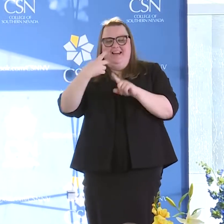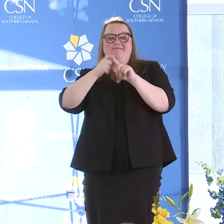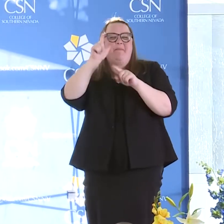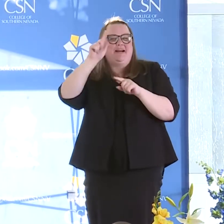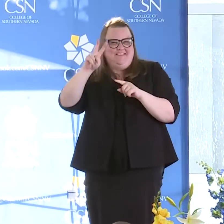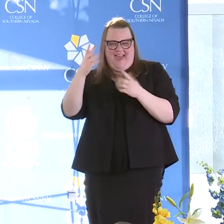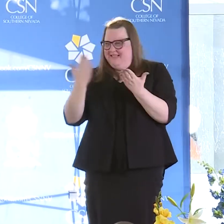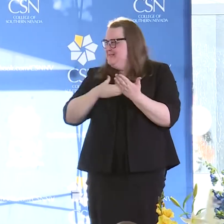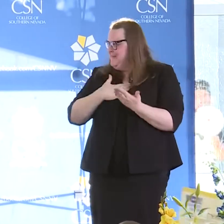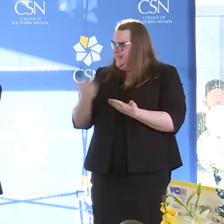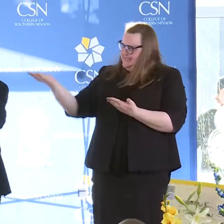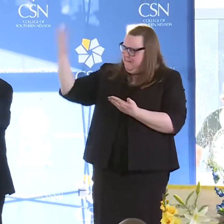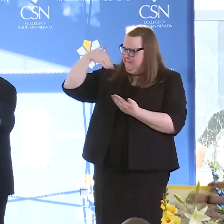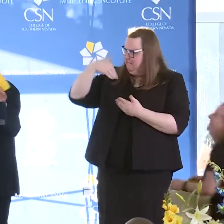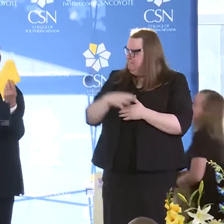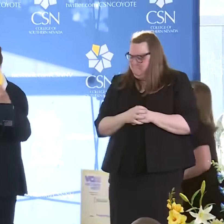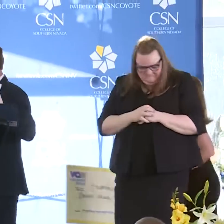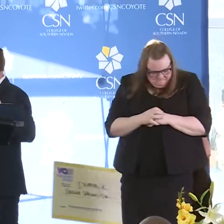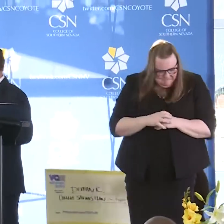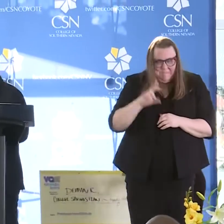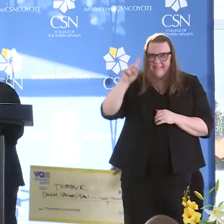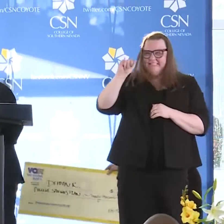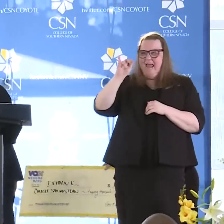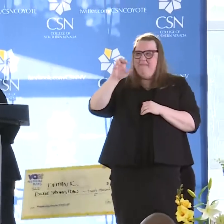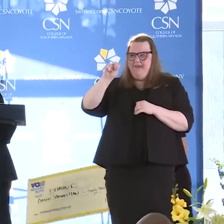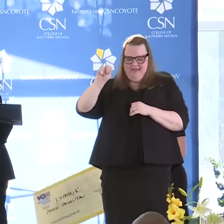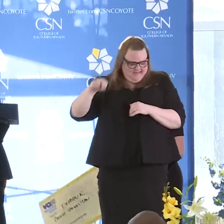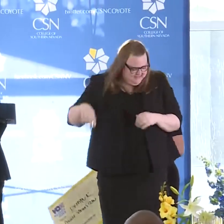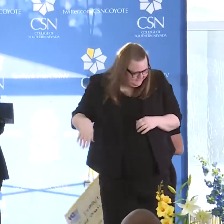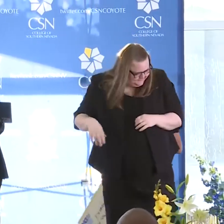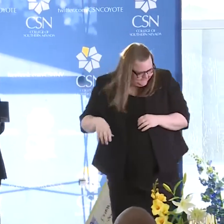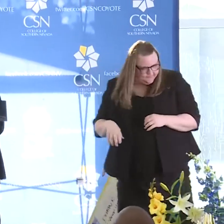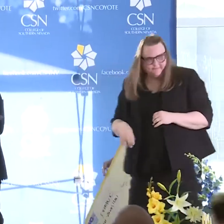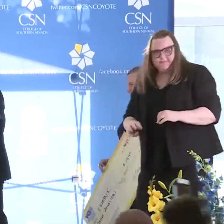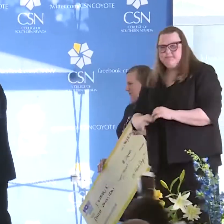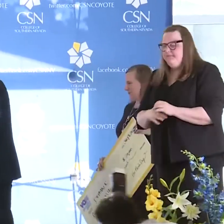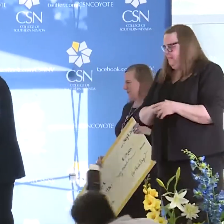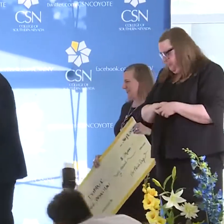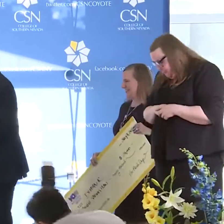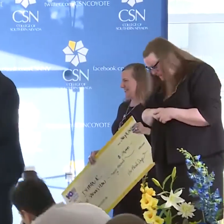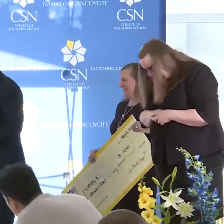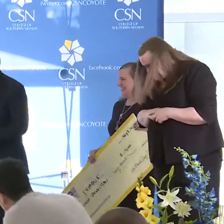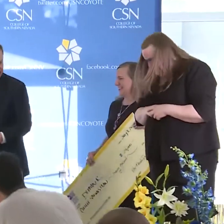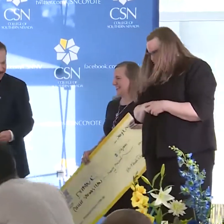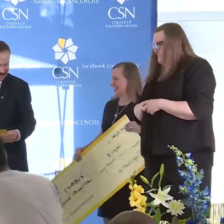Vegas, to come on up. Damien. Congratulations. Thank you.